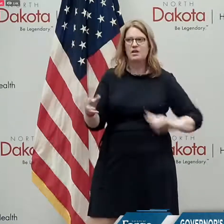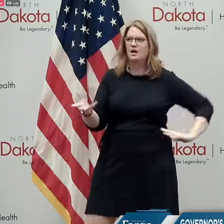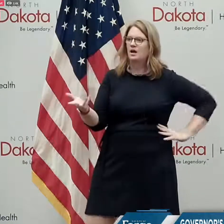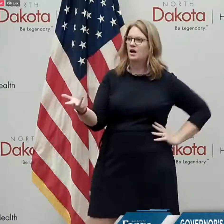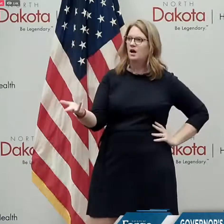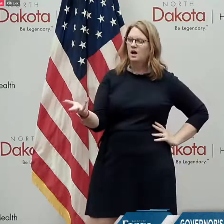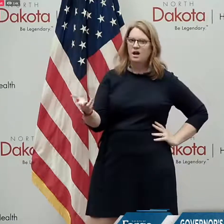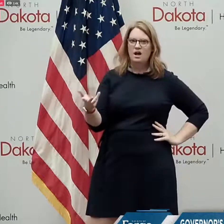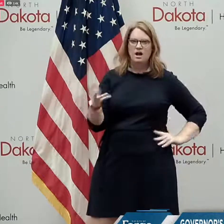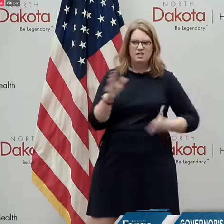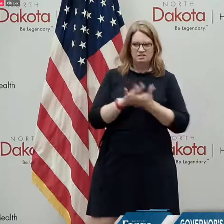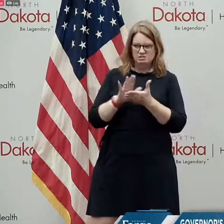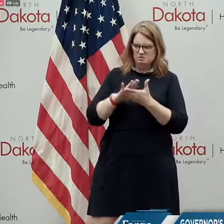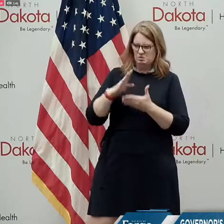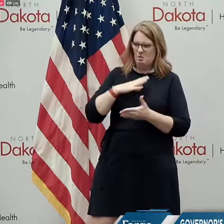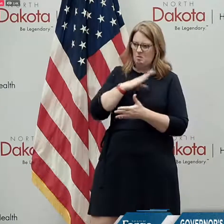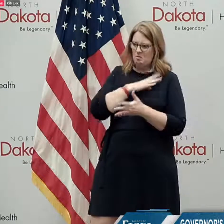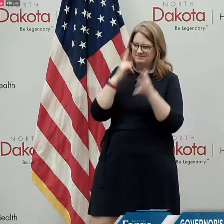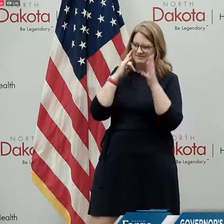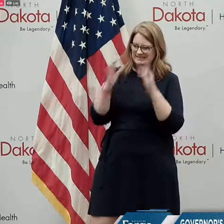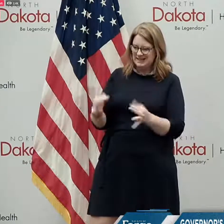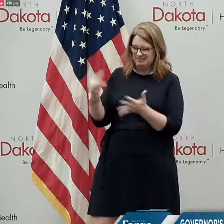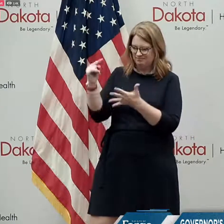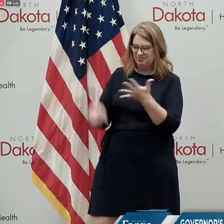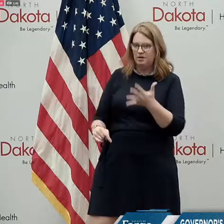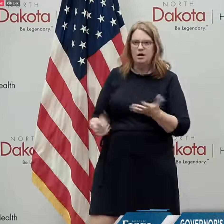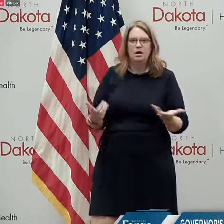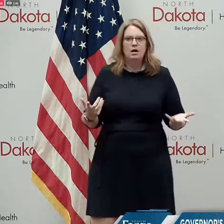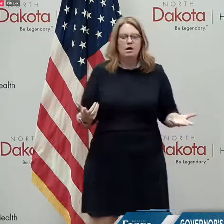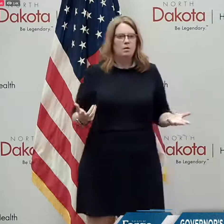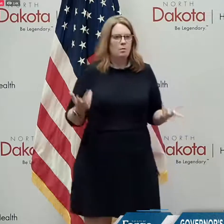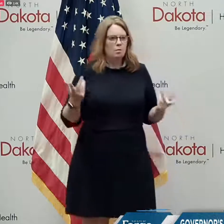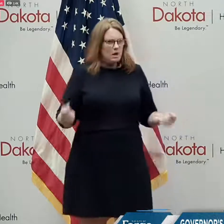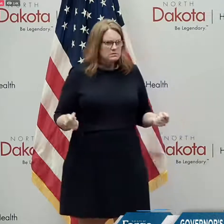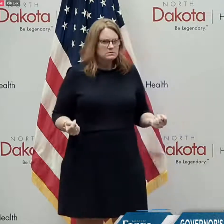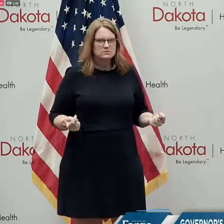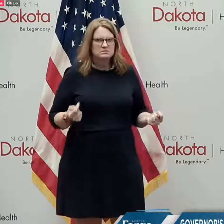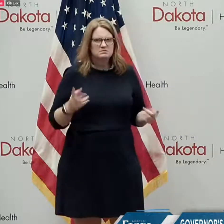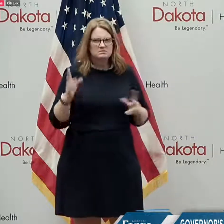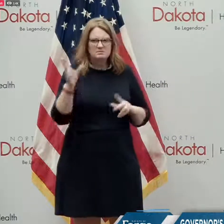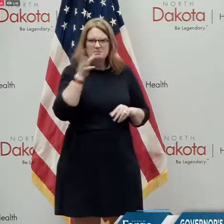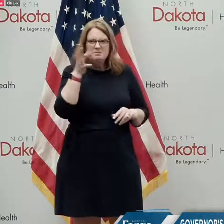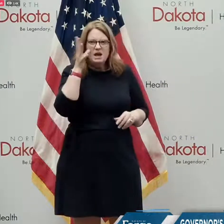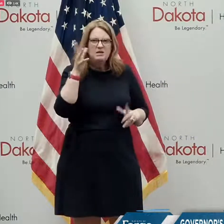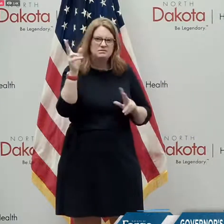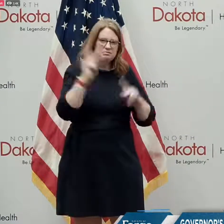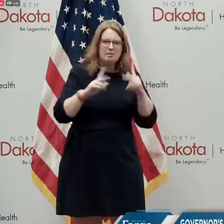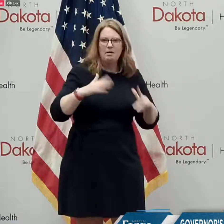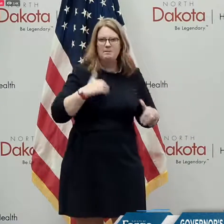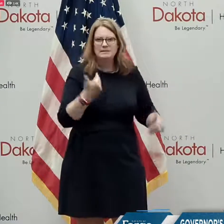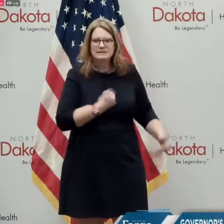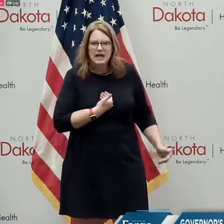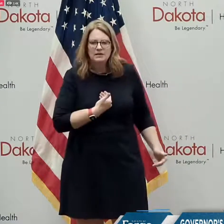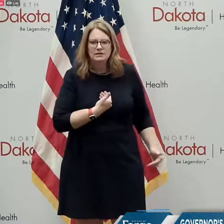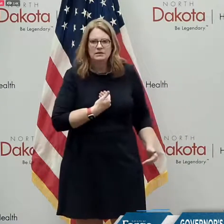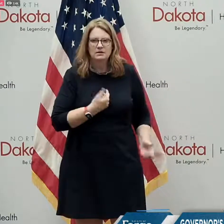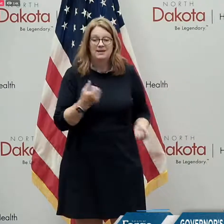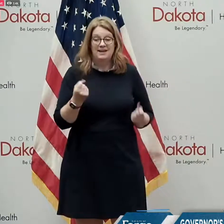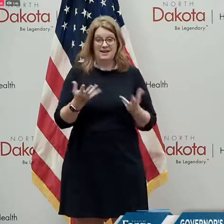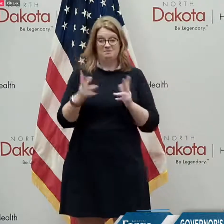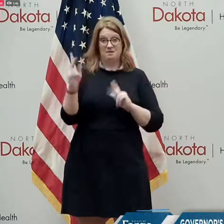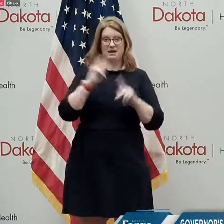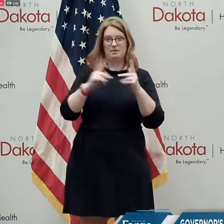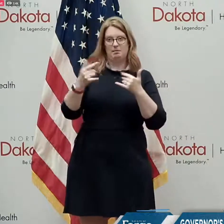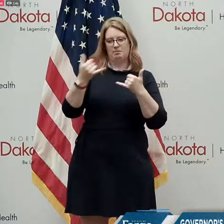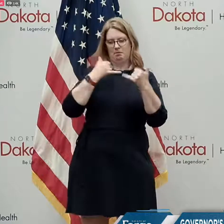our school boards have needed to make for hybrid or distance learning. And we are often asked at the department, and I'm sure school